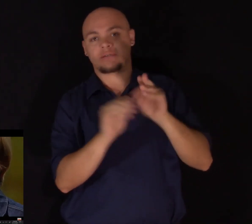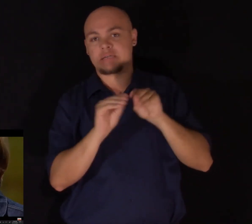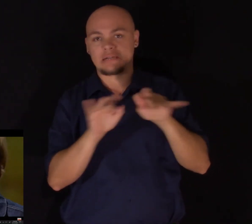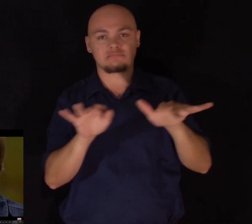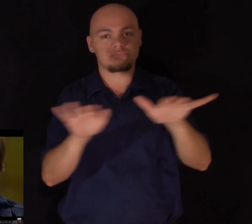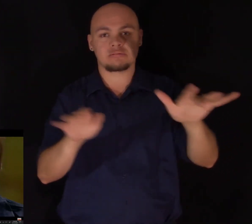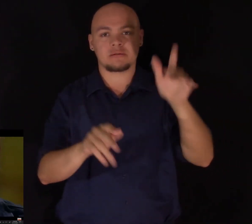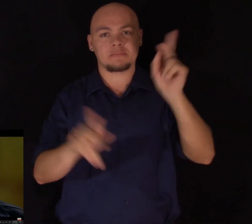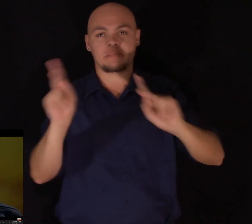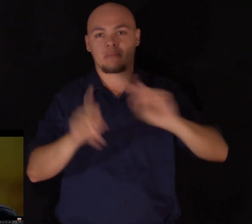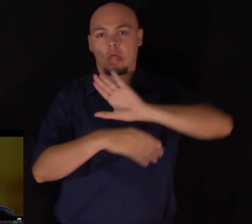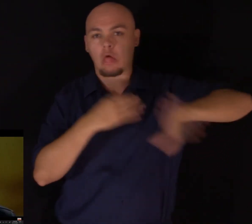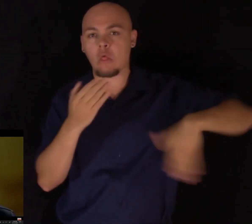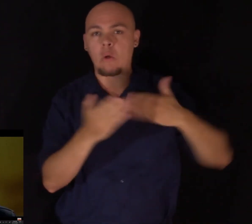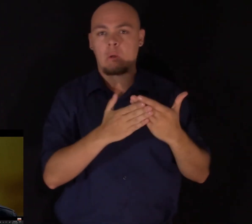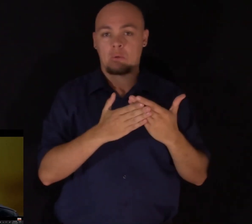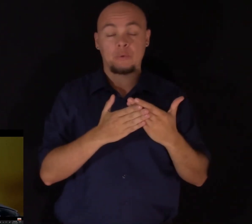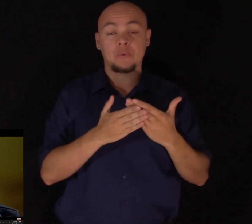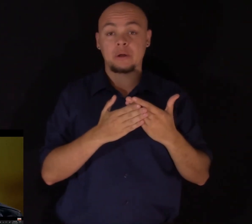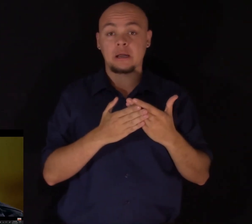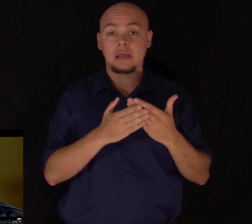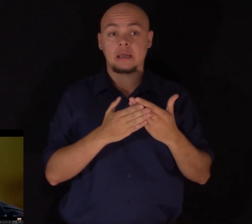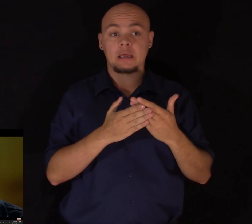And to get out from underneath it,